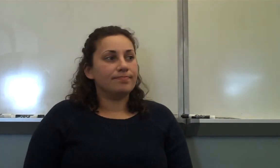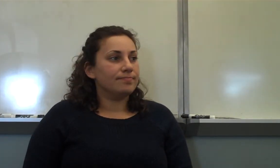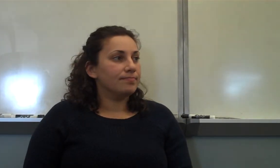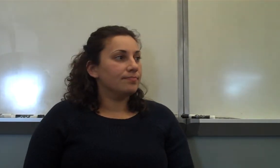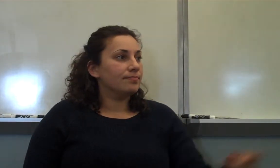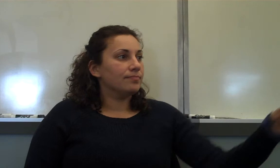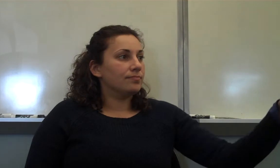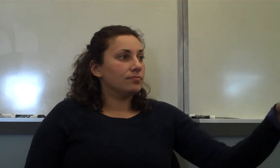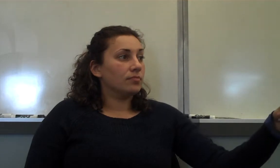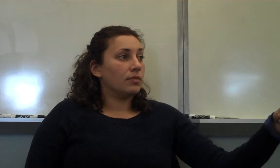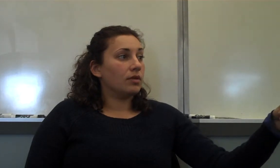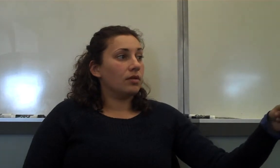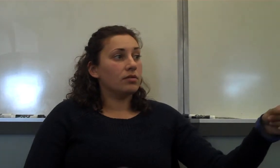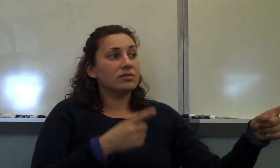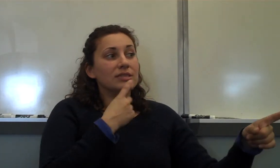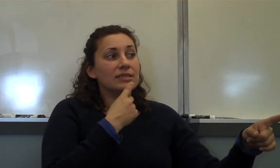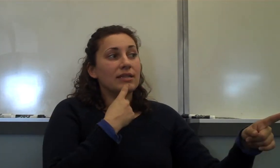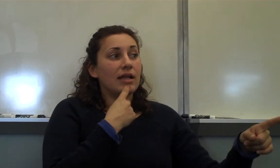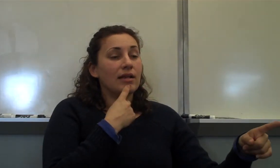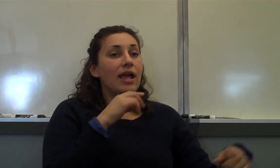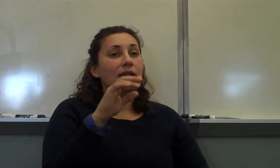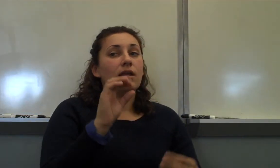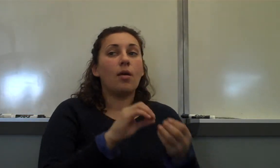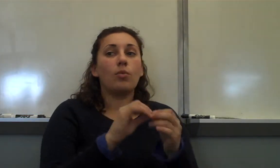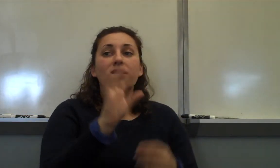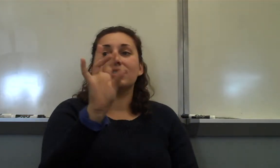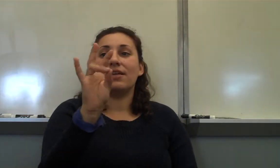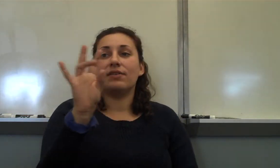17? Oh, 77.